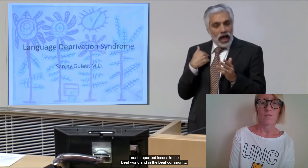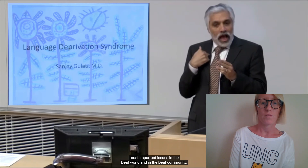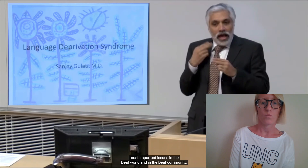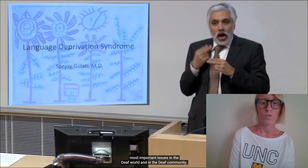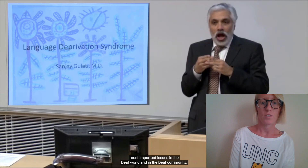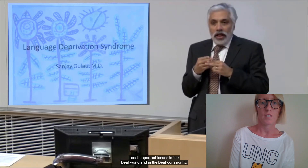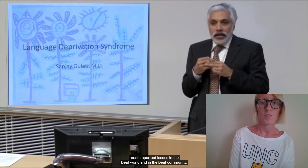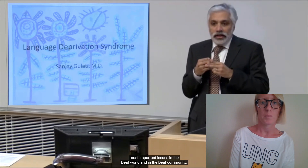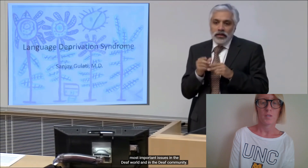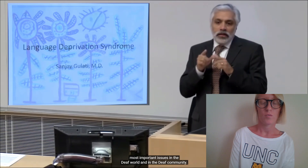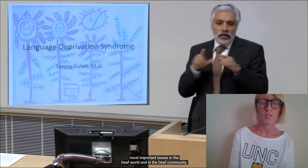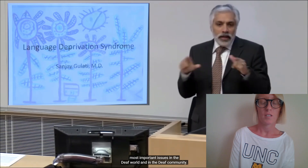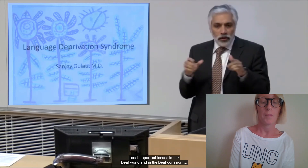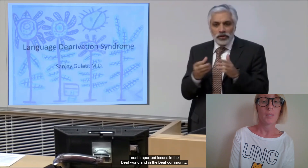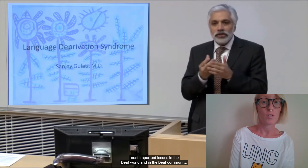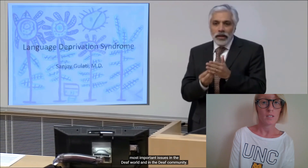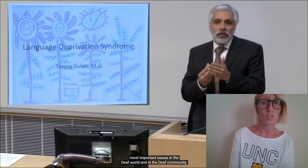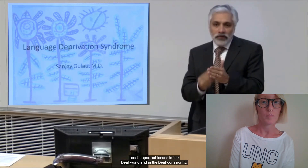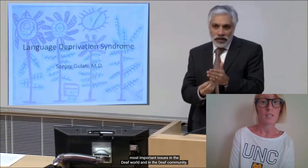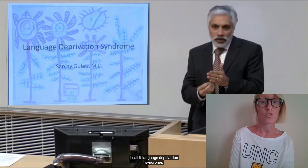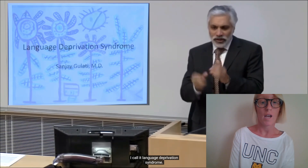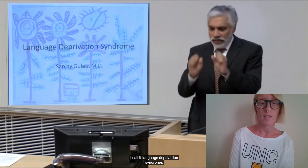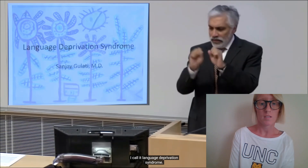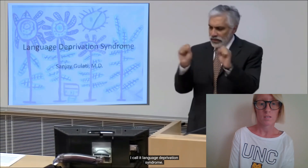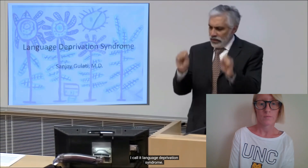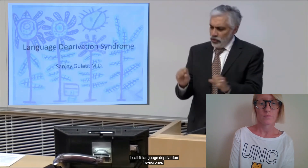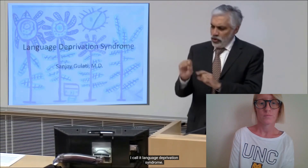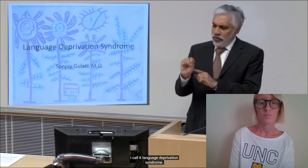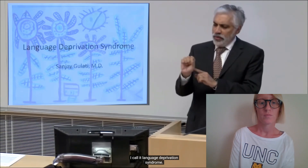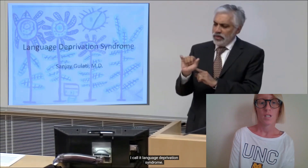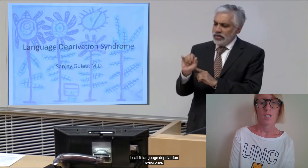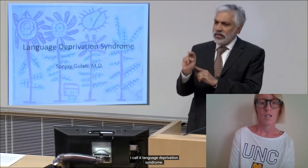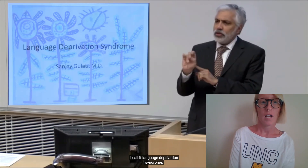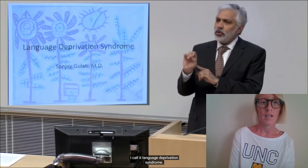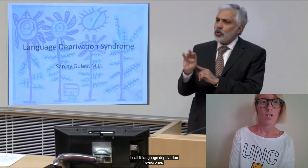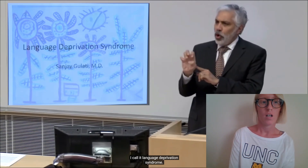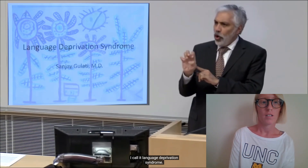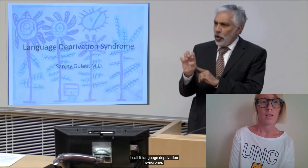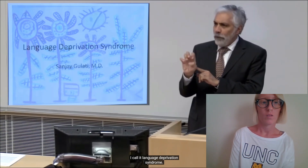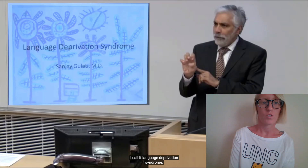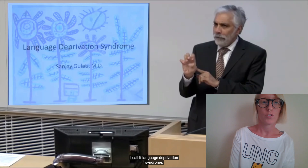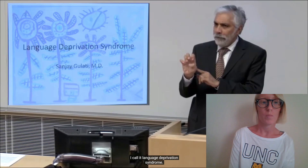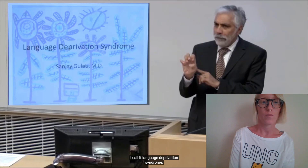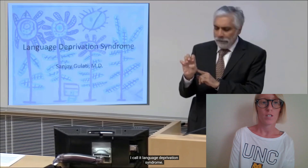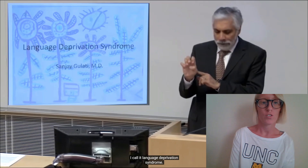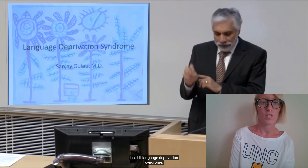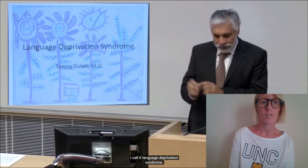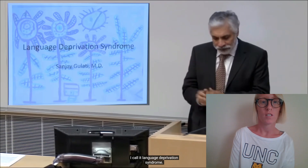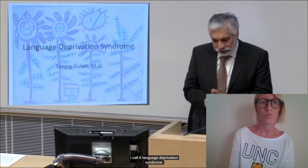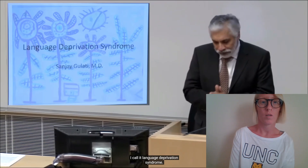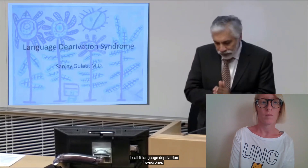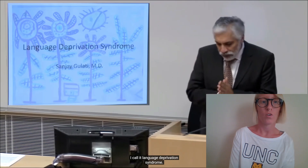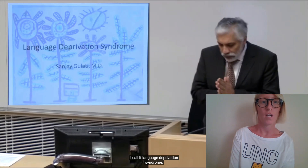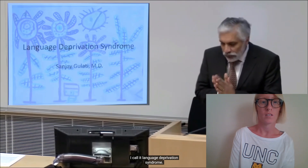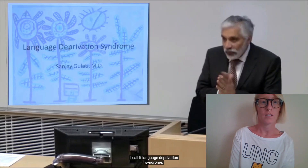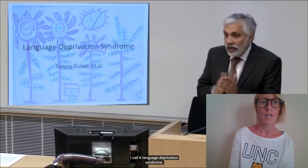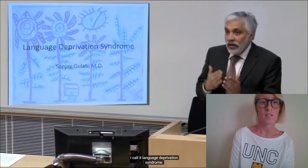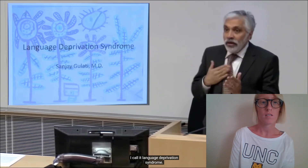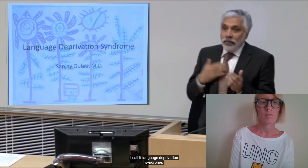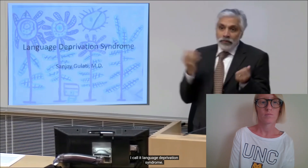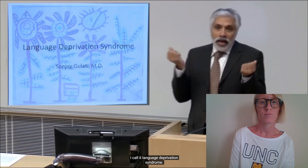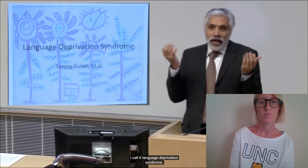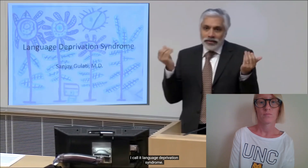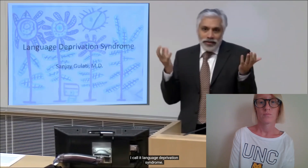issues in the community. deaf world and deaf community to be I addressed. call it language deprivation, I call it language deprivation syndrome. deprivation syndrome, or